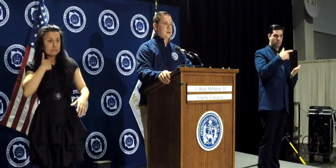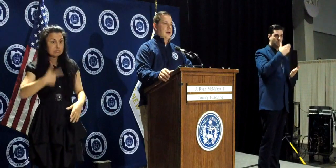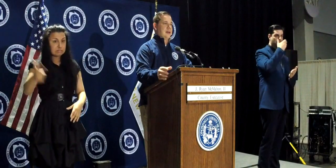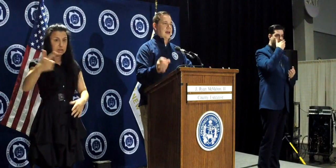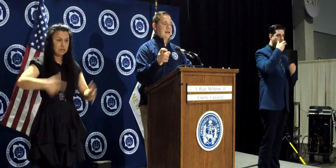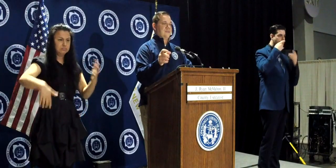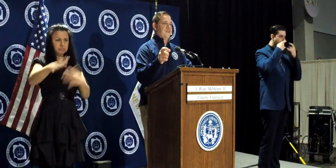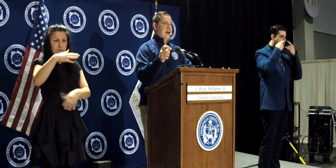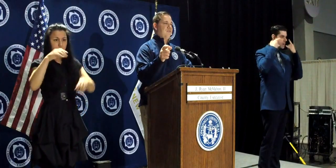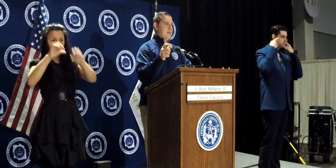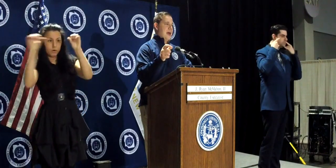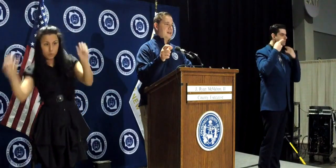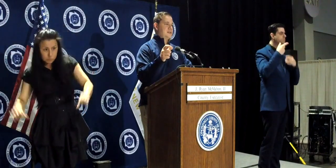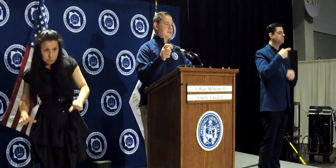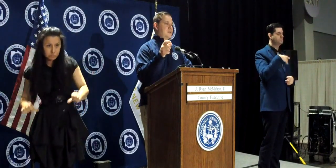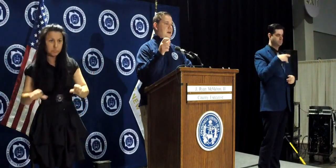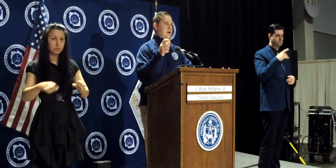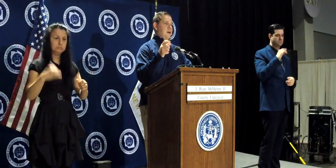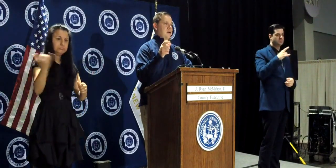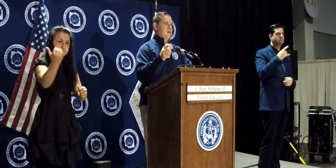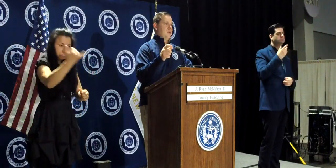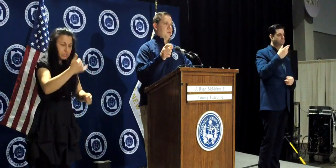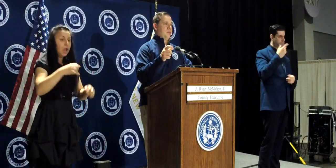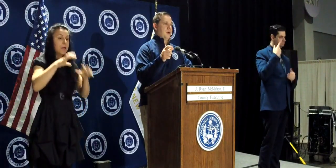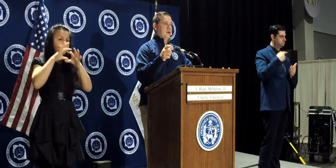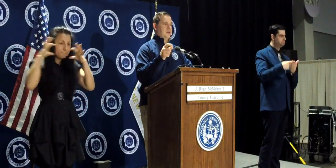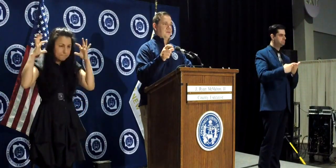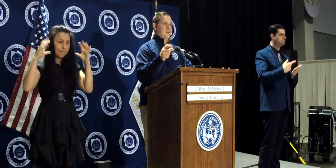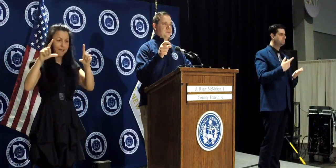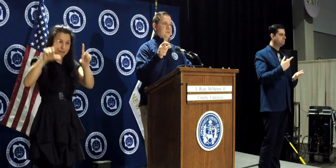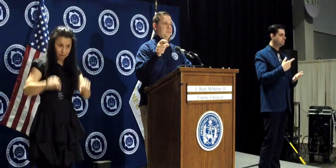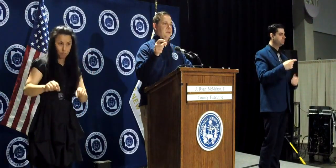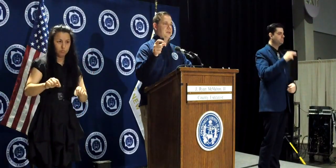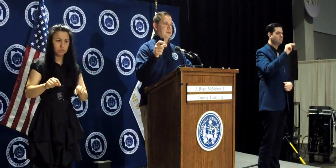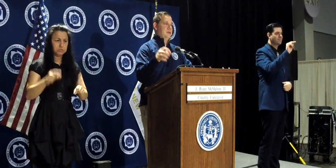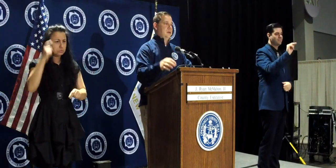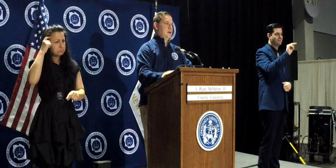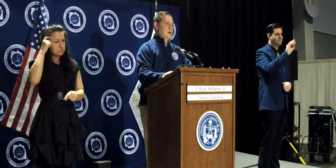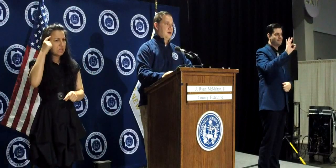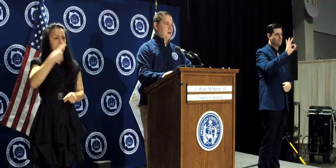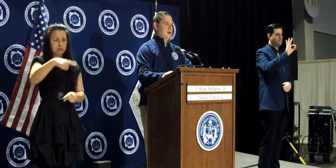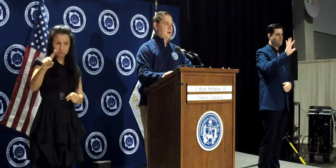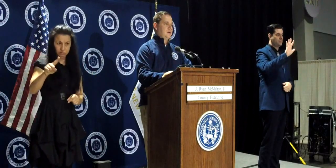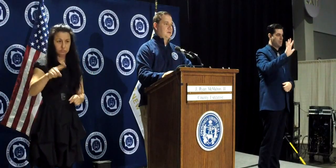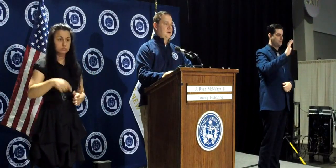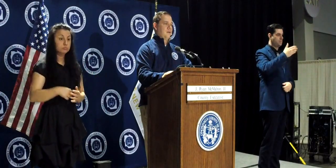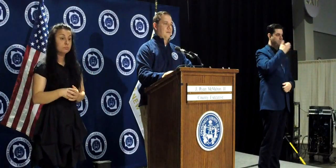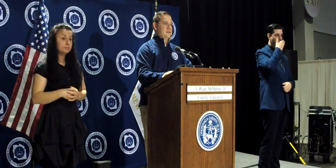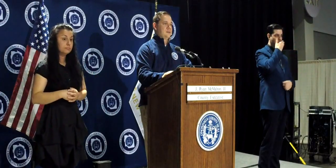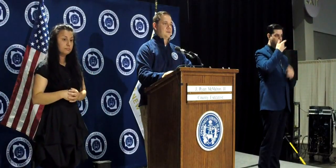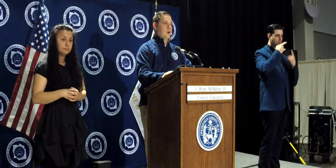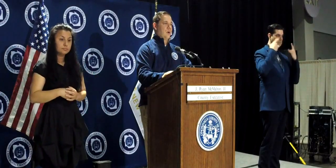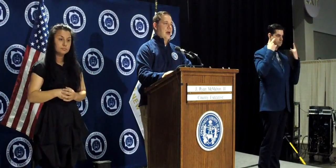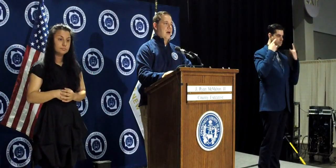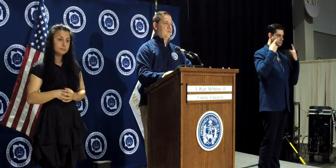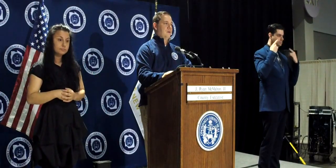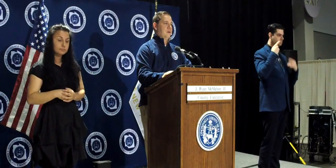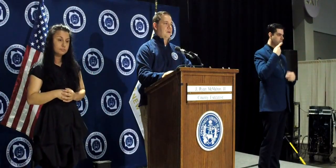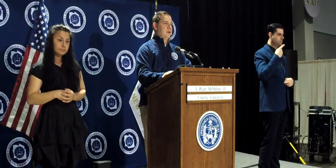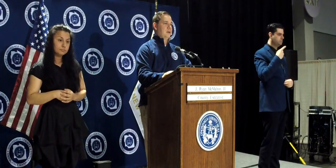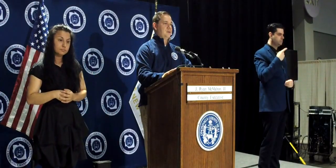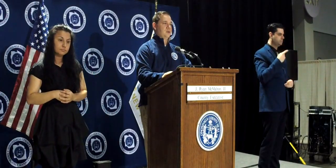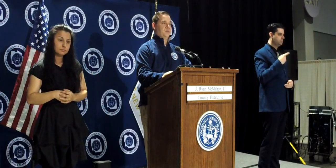the N95 masks are part of the famous PPE. Governments don't